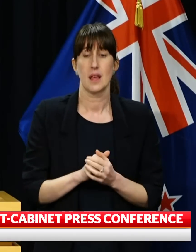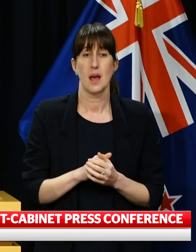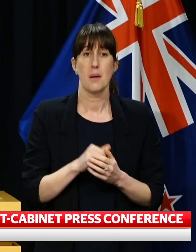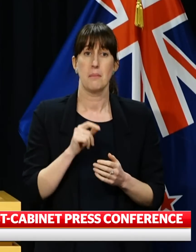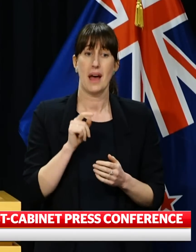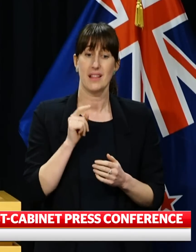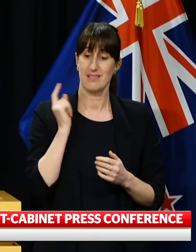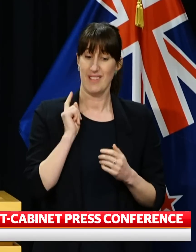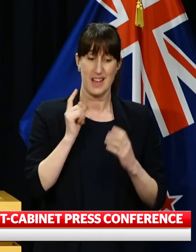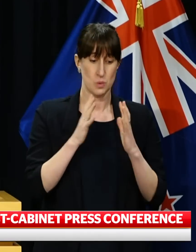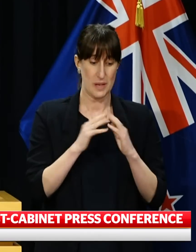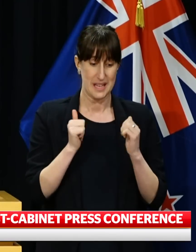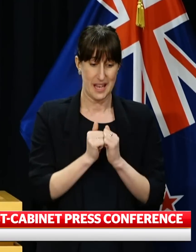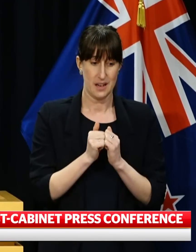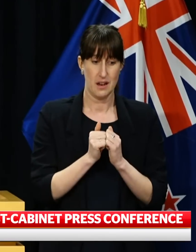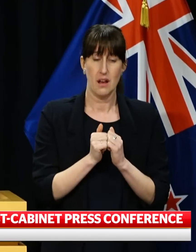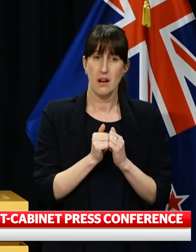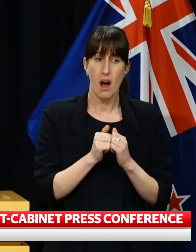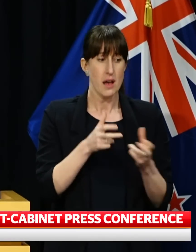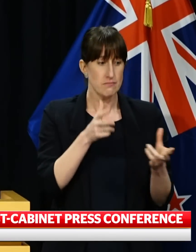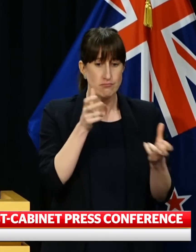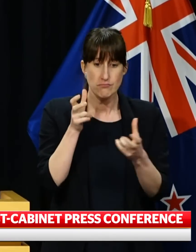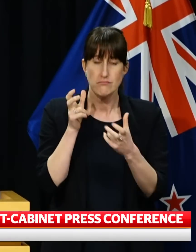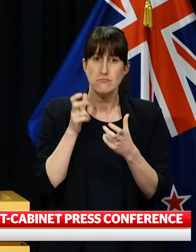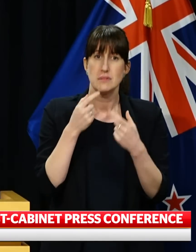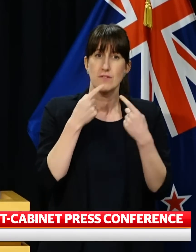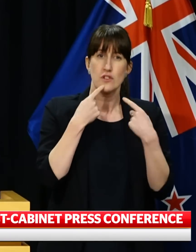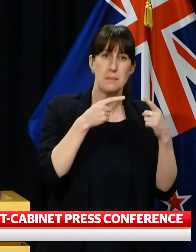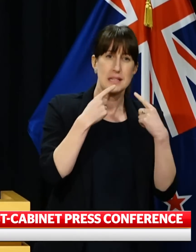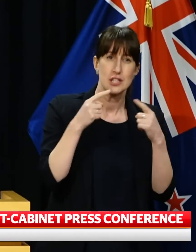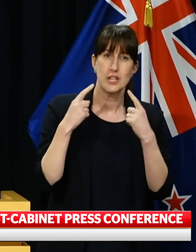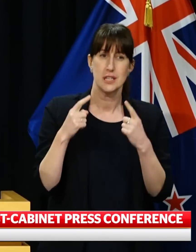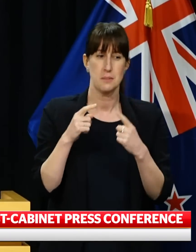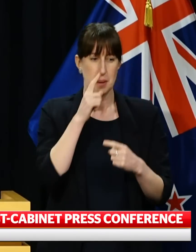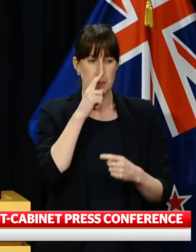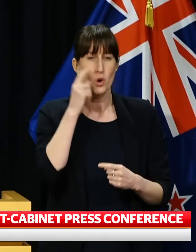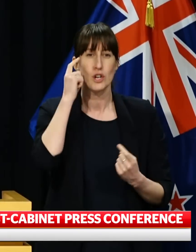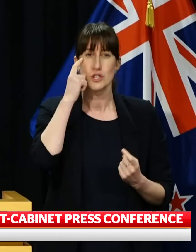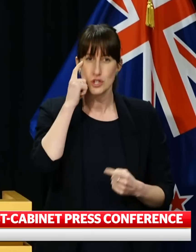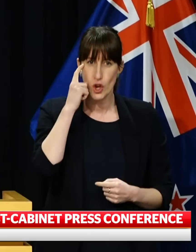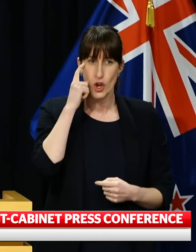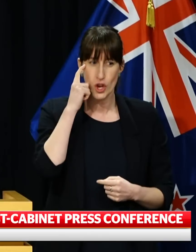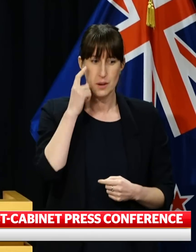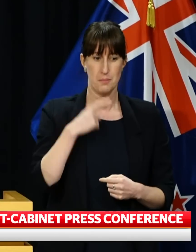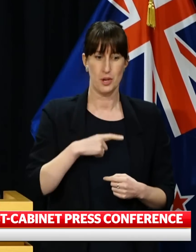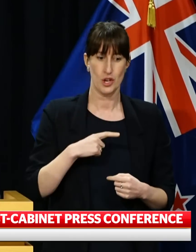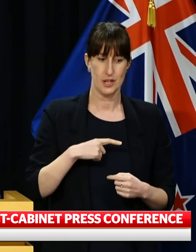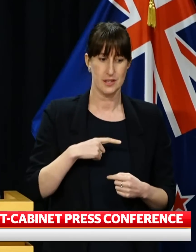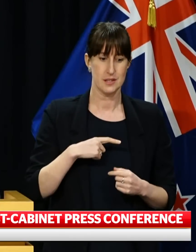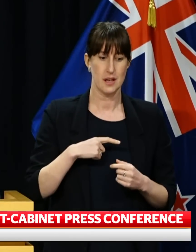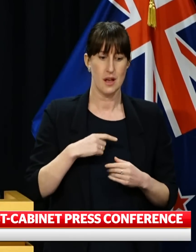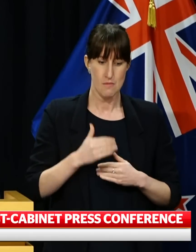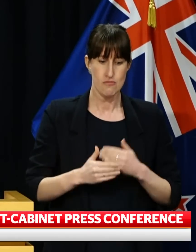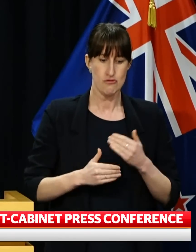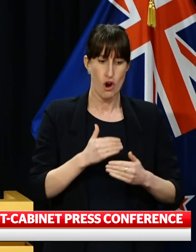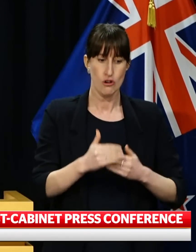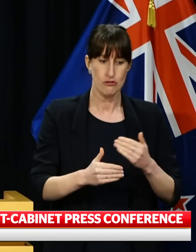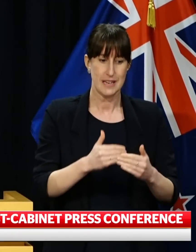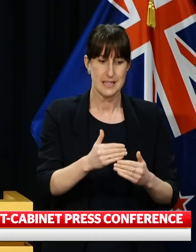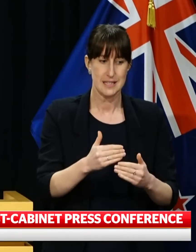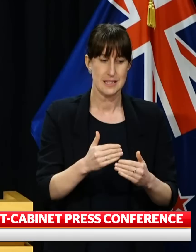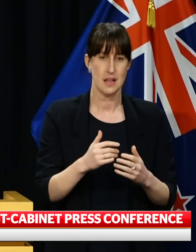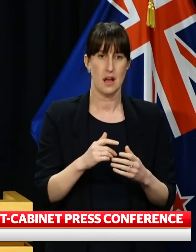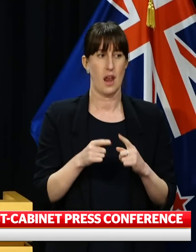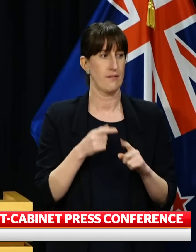weekend about how concerned people are about what it might mean for a number of areas of progress we've been making. The progress we've been making on Māori health,